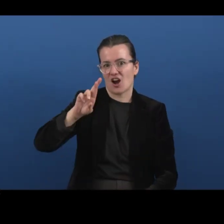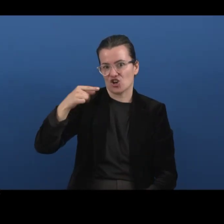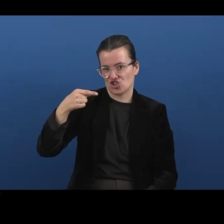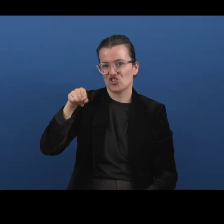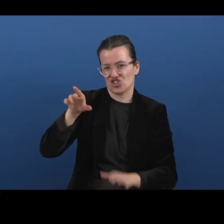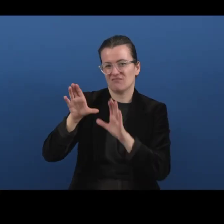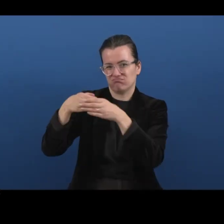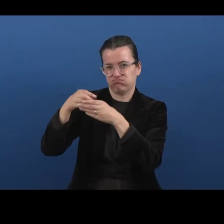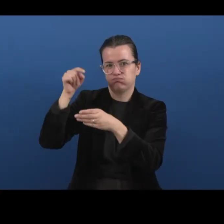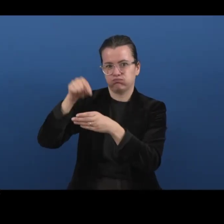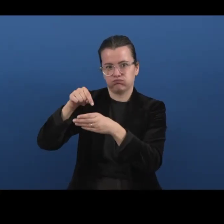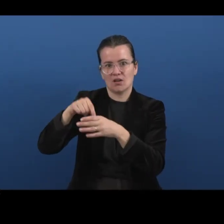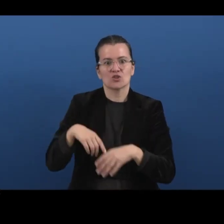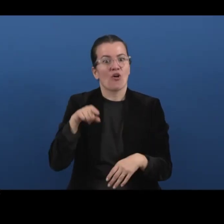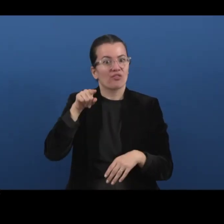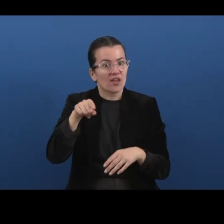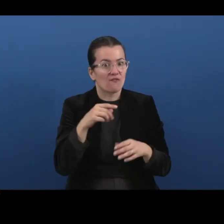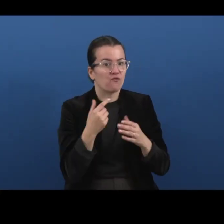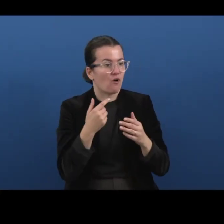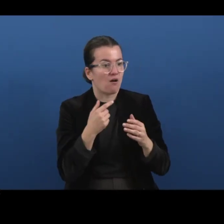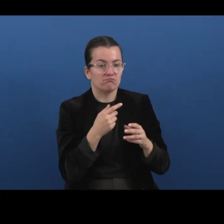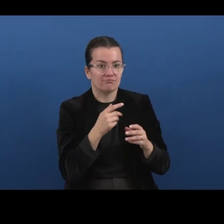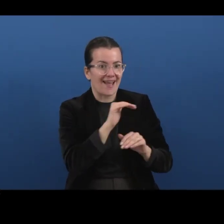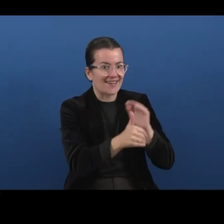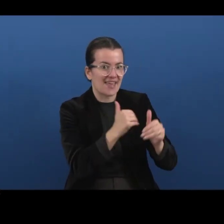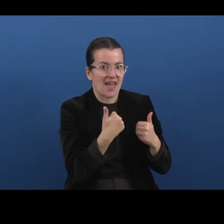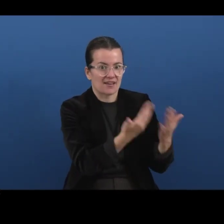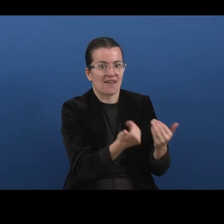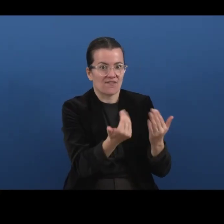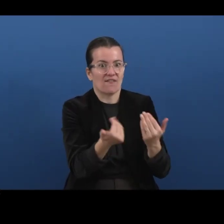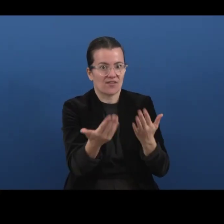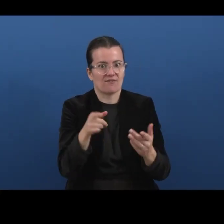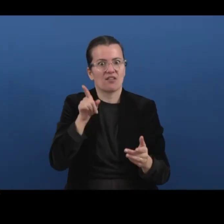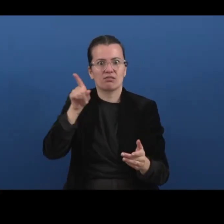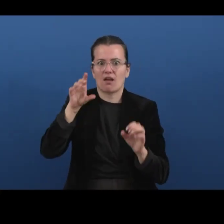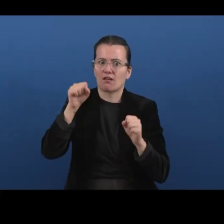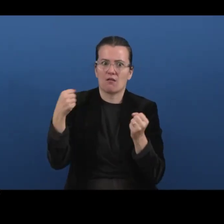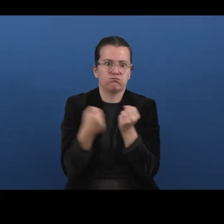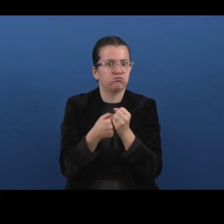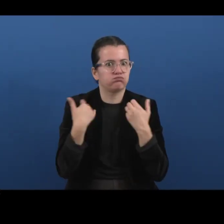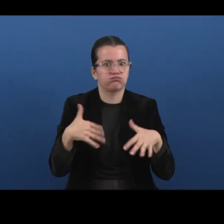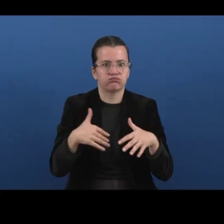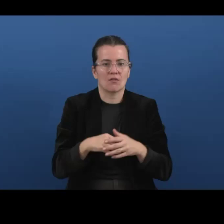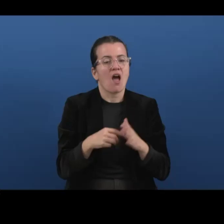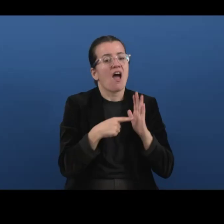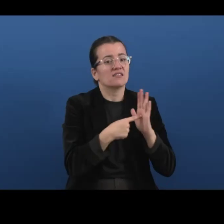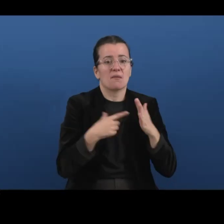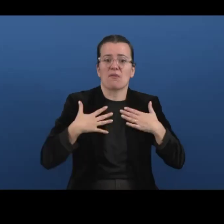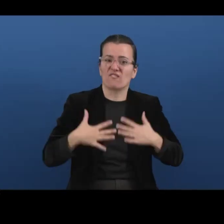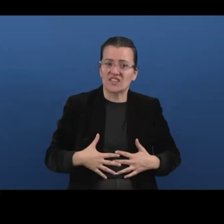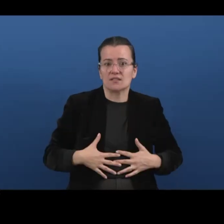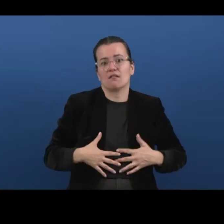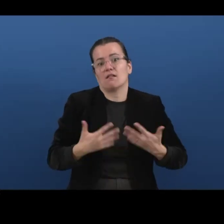ability one that looks after people who have physical and mental health conditions, have a long-term health condition,